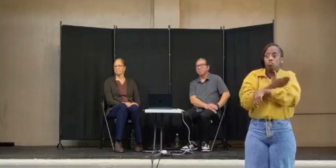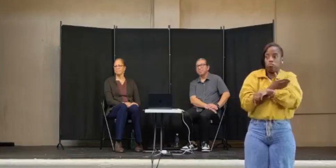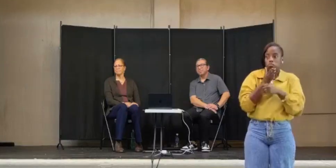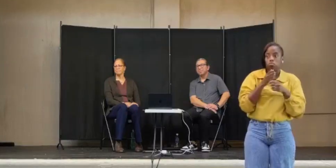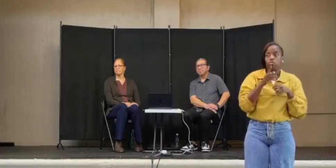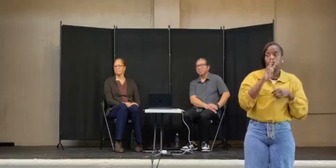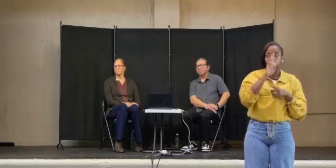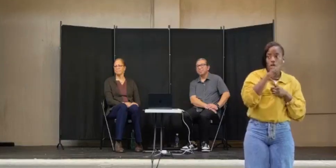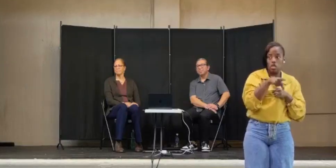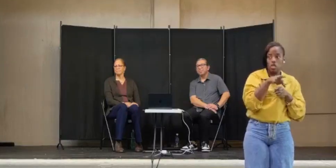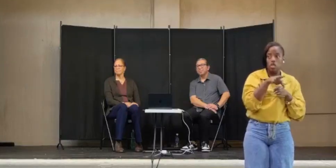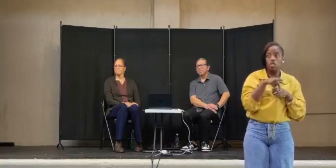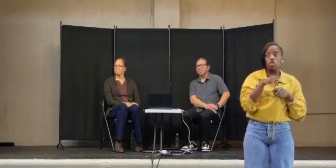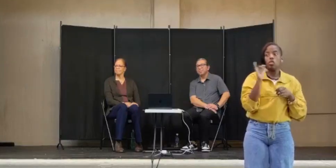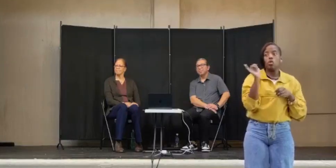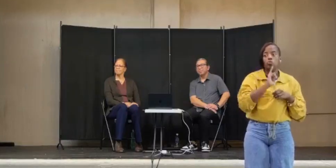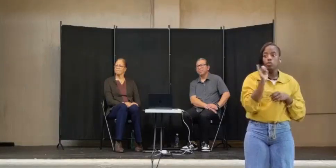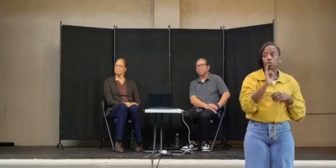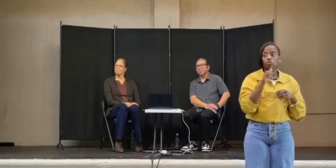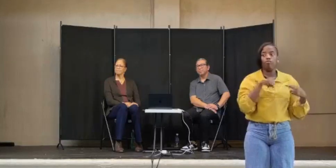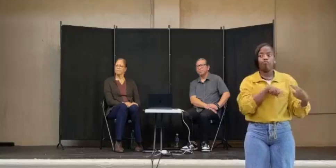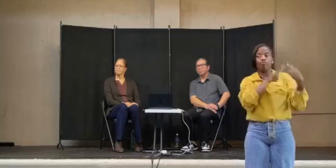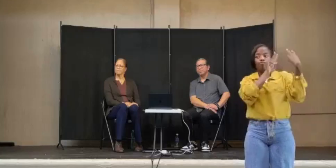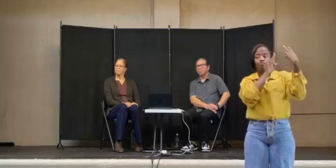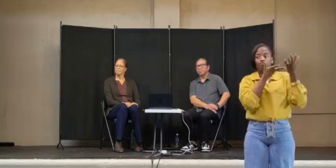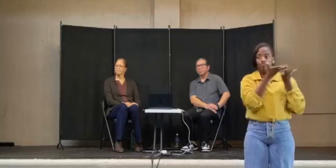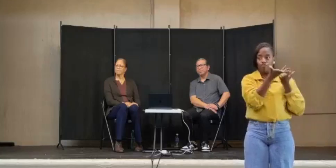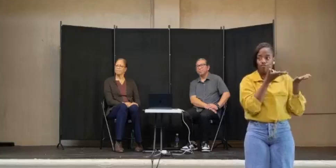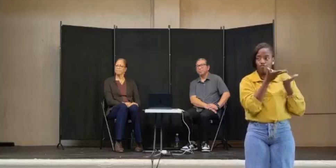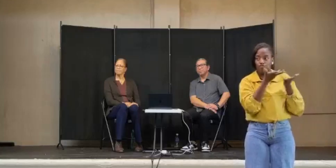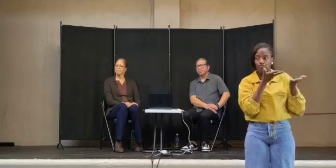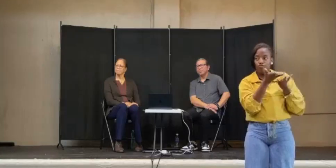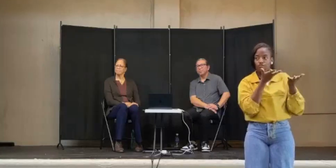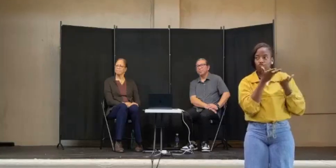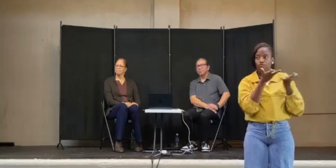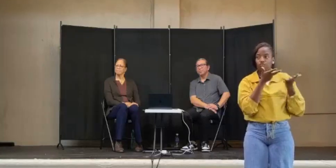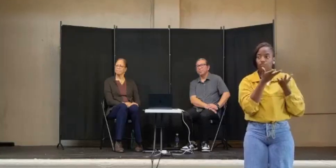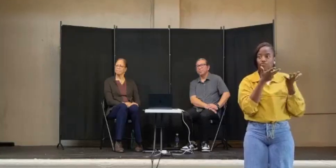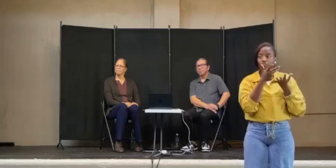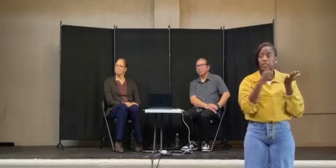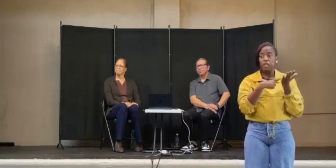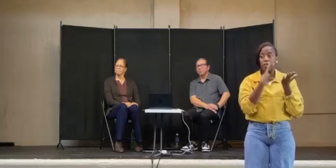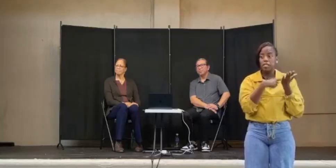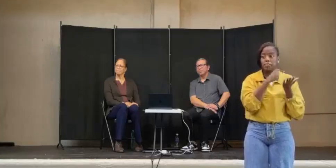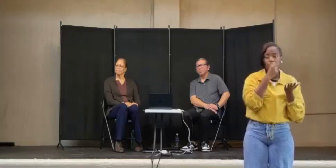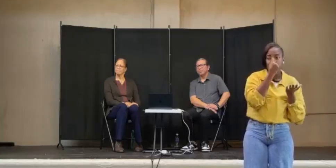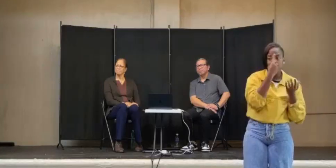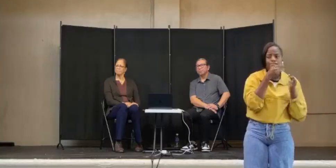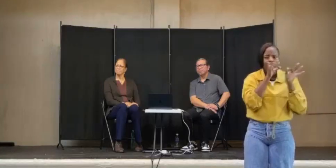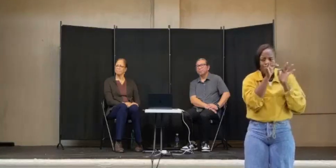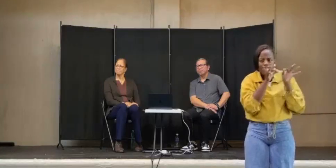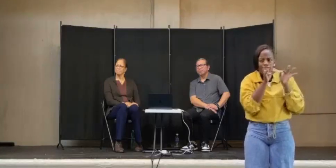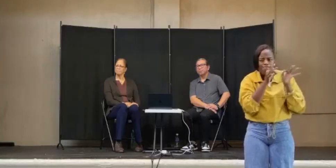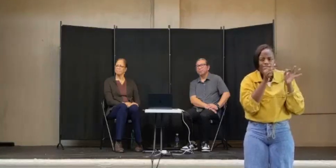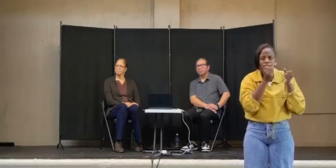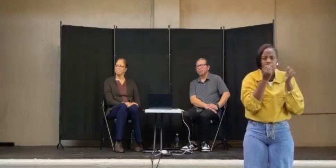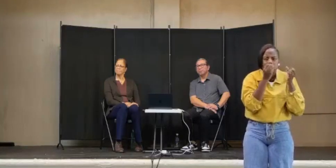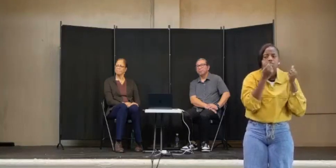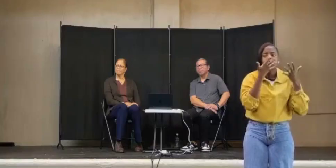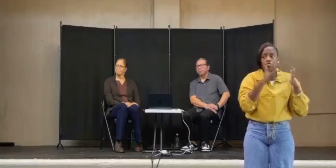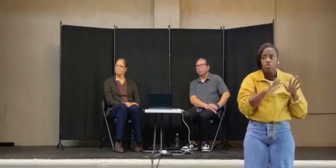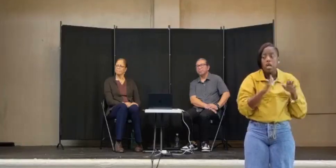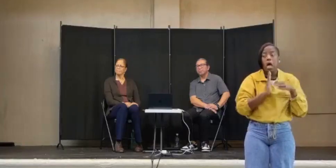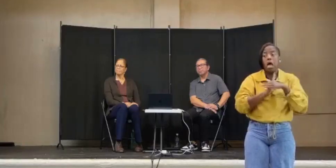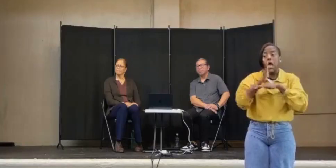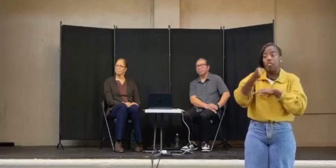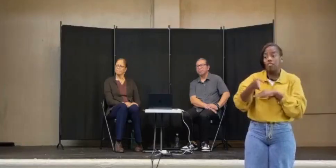please let's talk about our emotions, and you can call her on the phone, and you can talk to each other that way. And sometimes, we don't understand